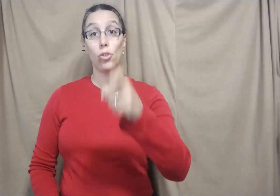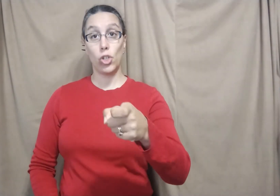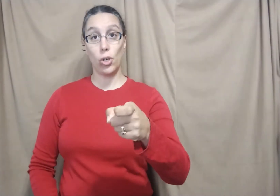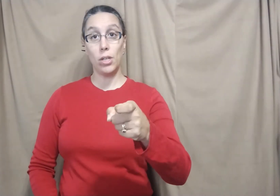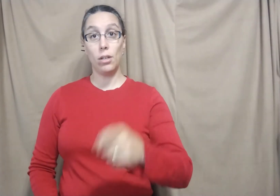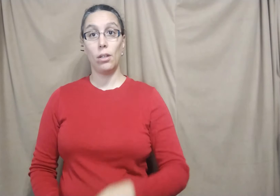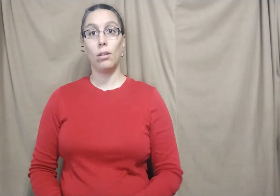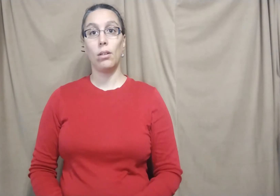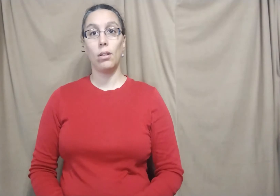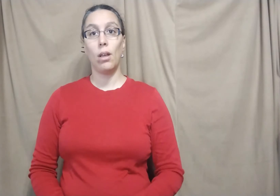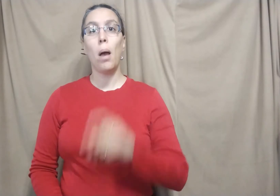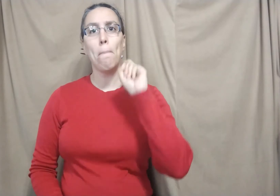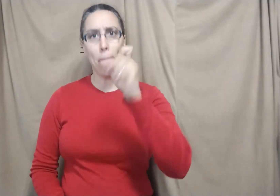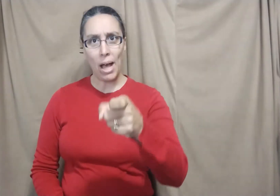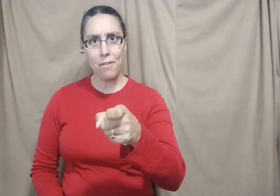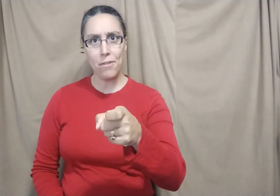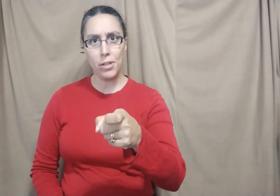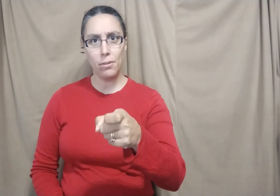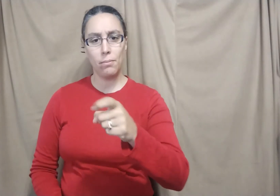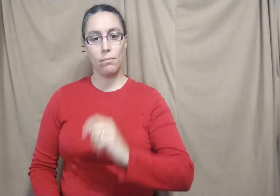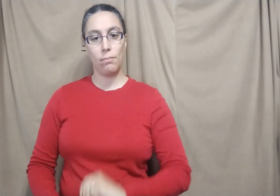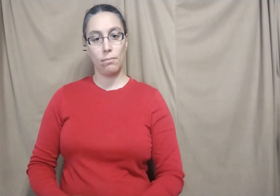should, must,